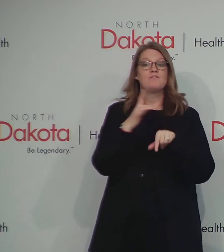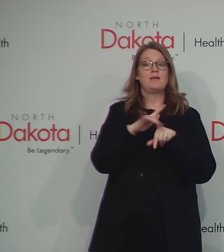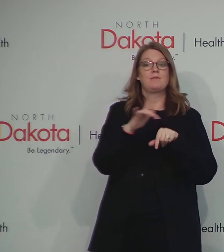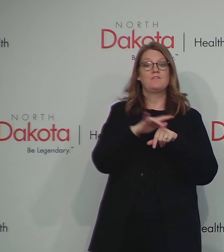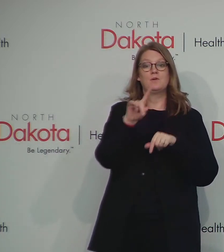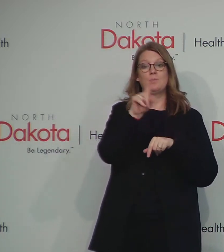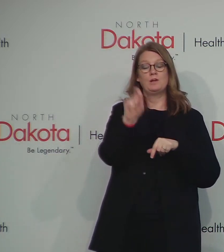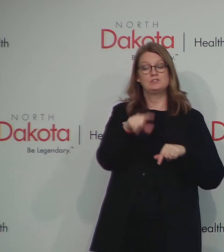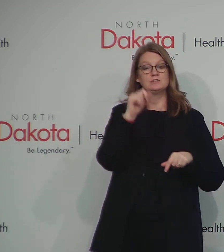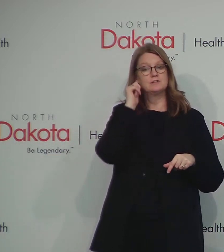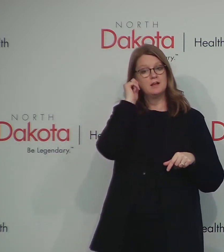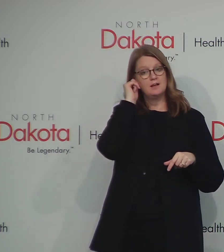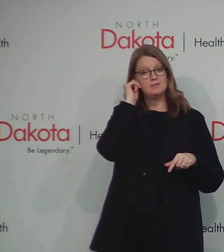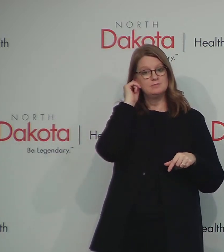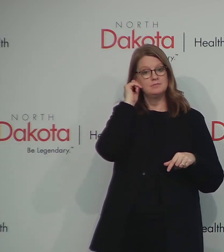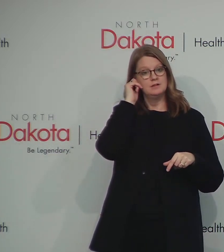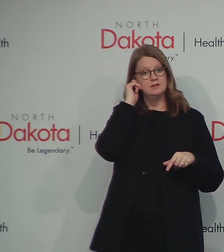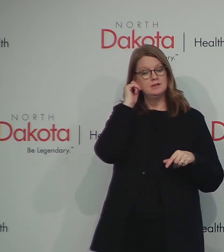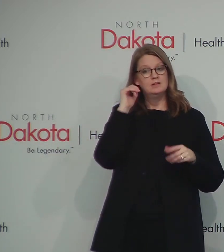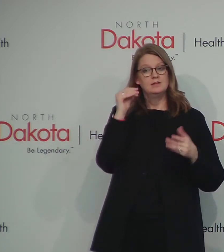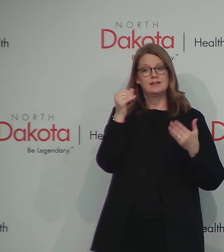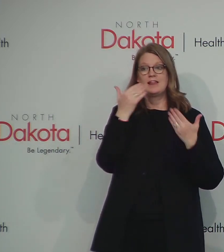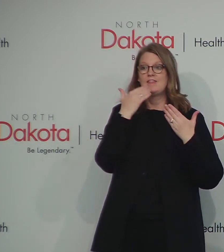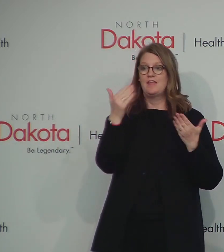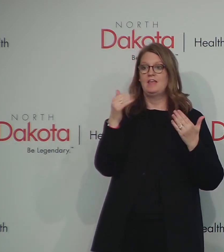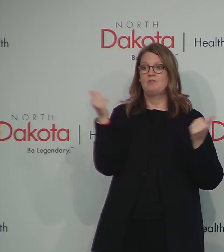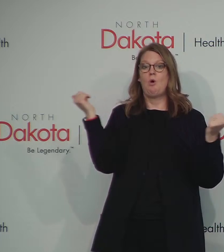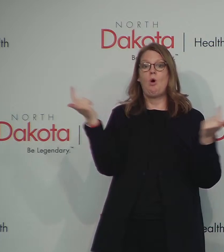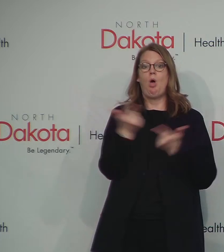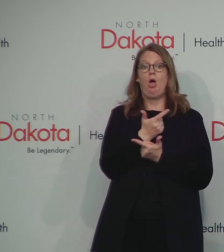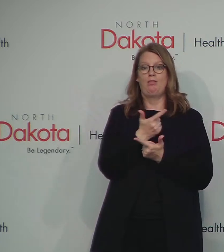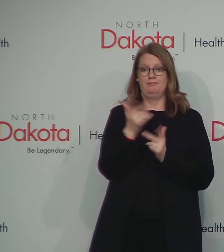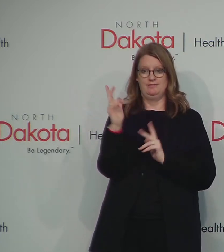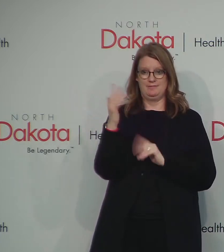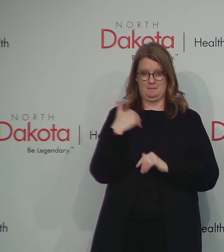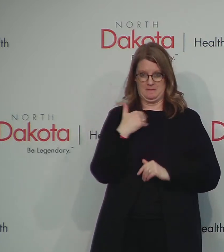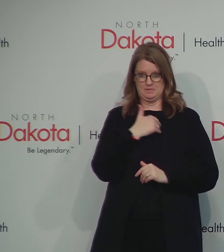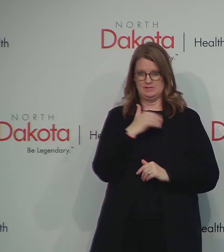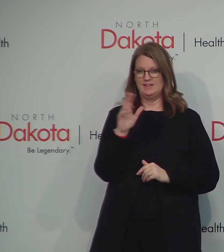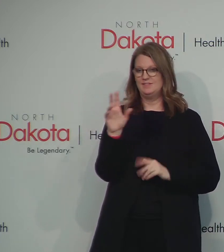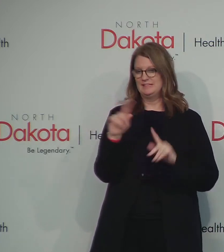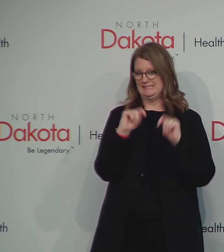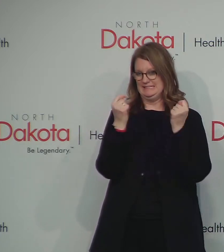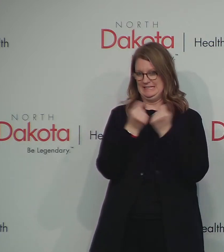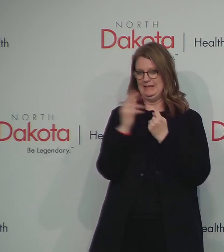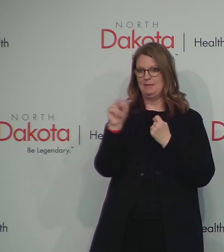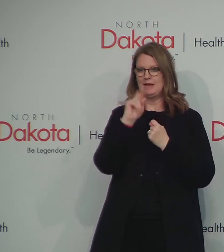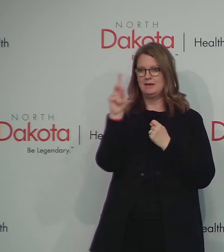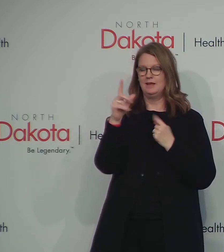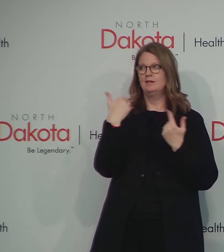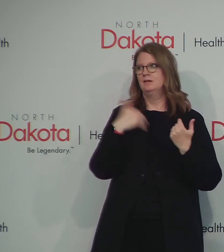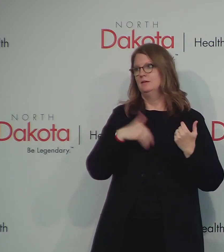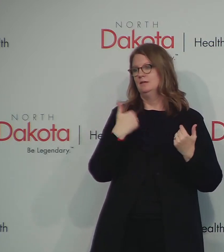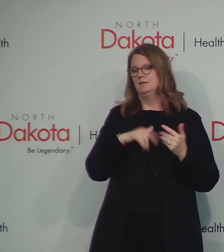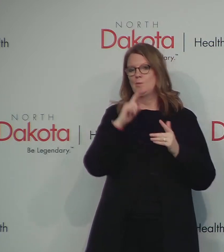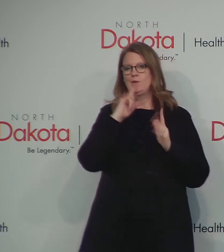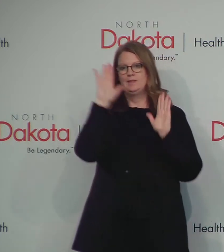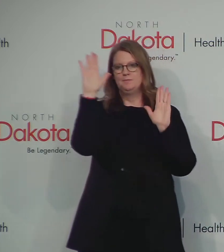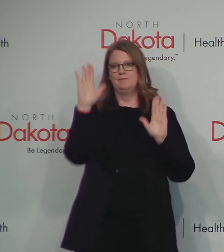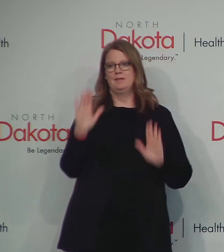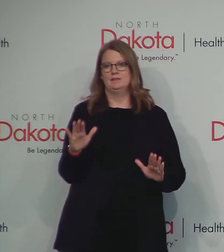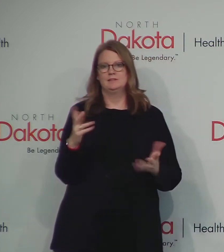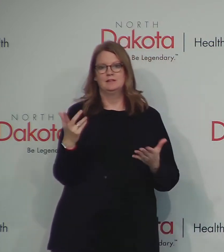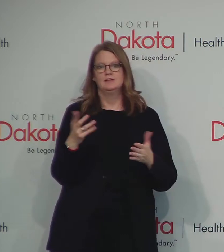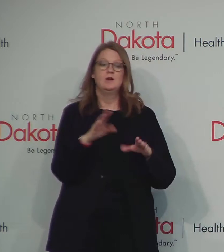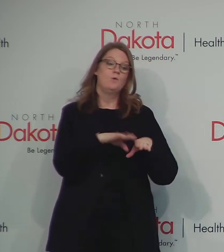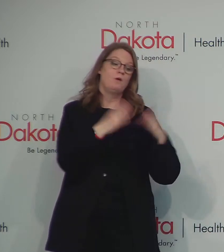questions afterwards. But again, want to thank all of the members of Team MD who's done amazing work throughout this entire time. And so we open